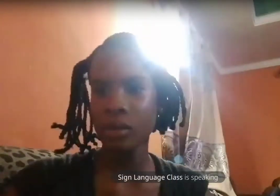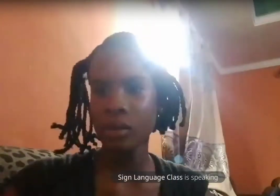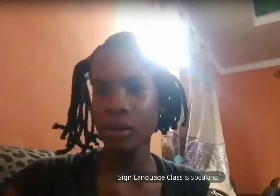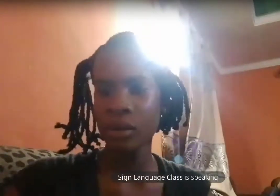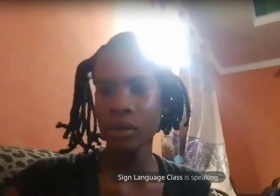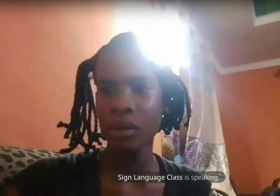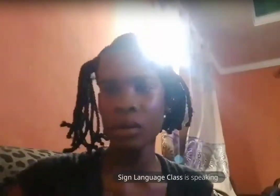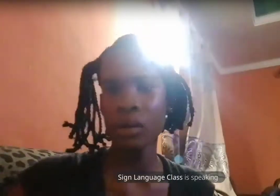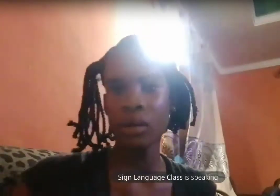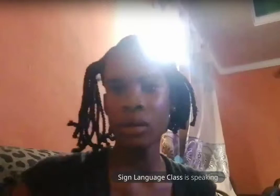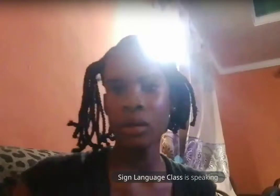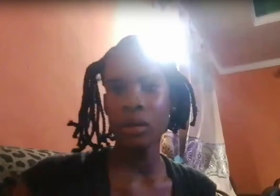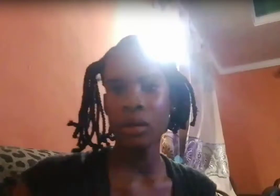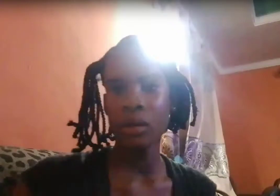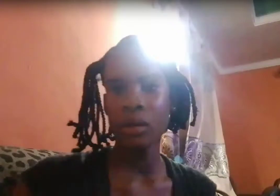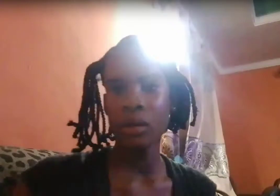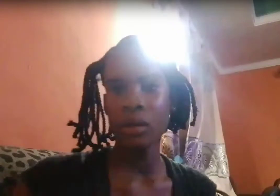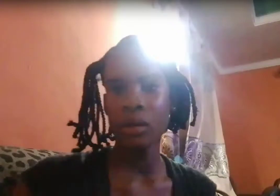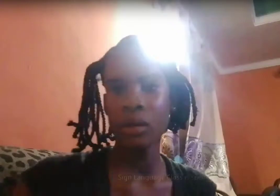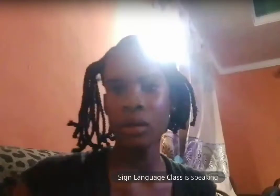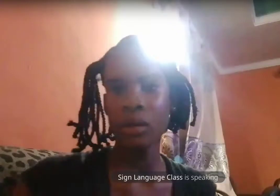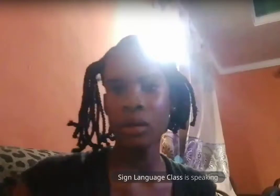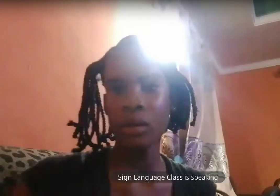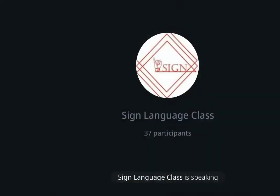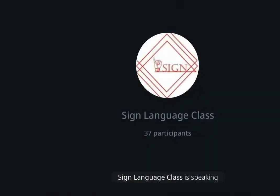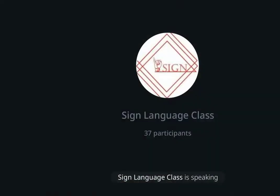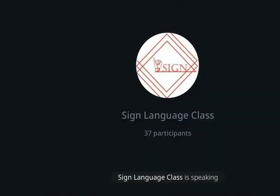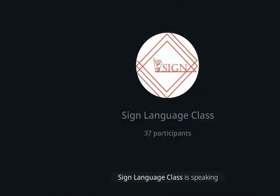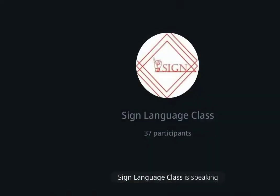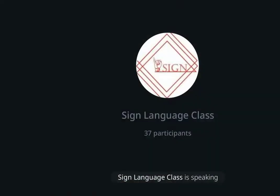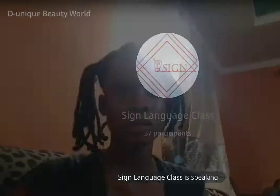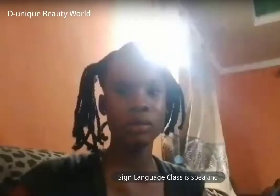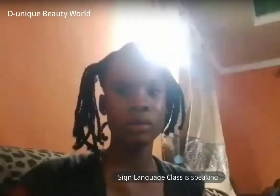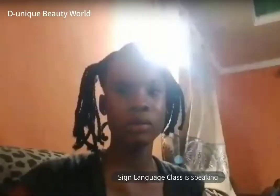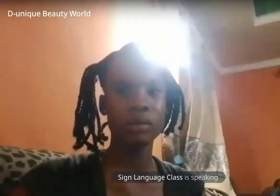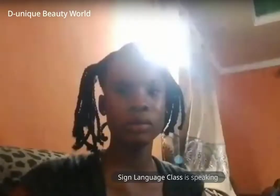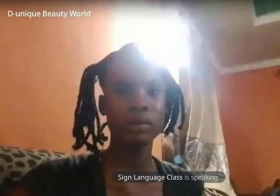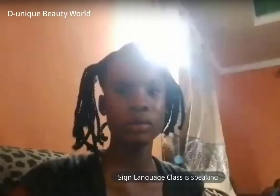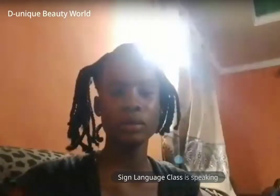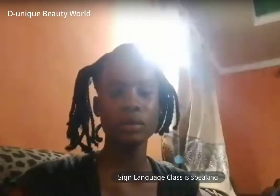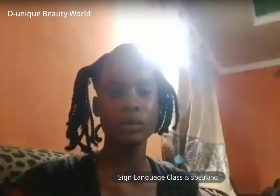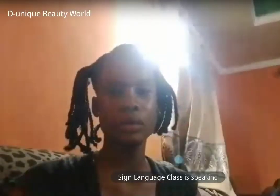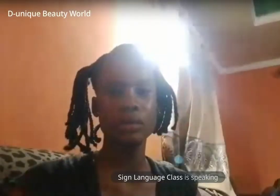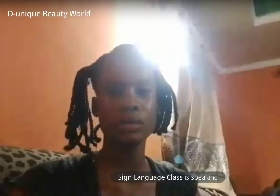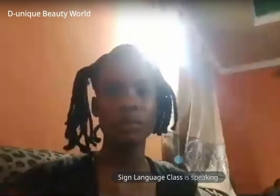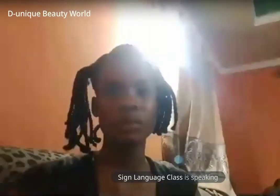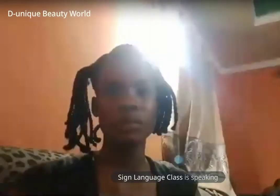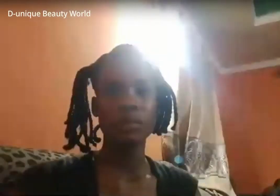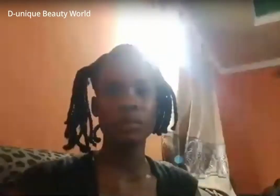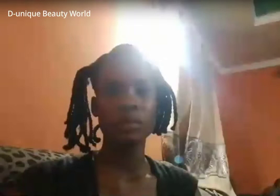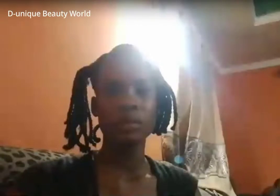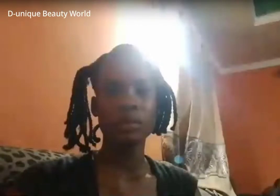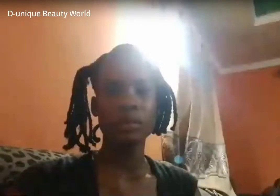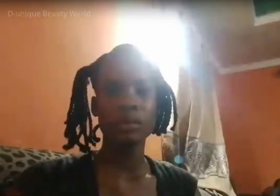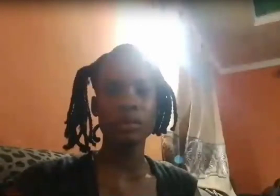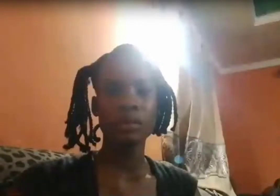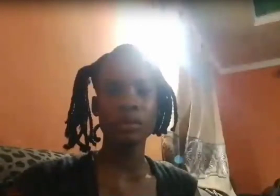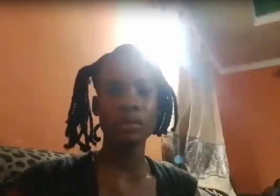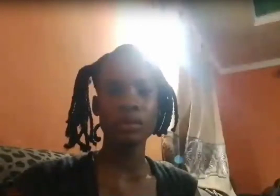Timmy. Okay, that's good. The Unique Beauty World. That's the name I know you as